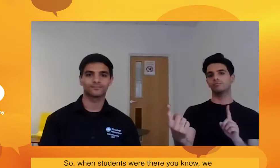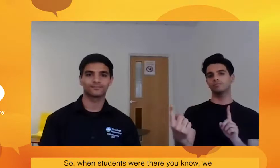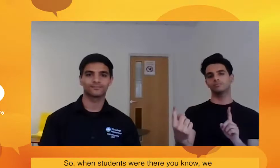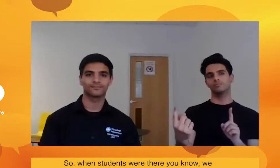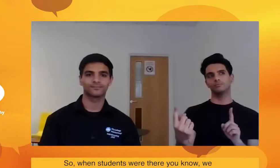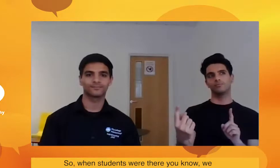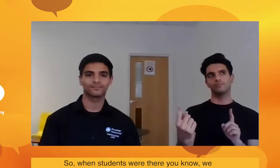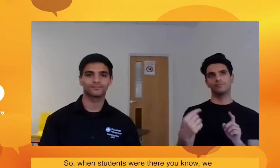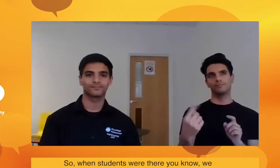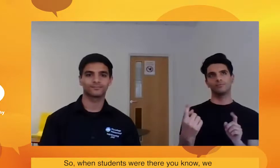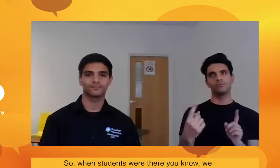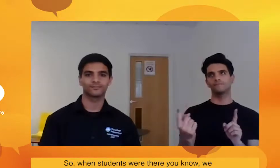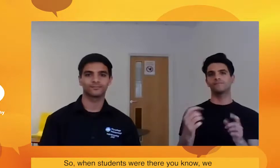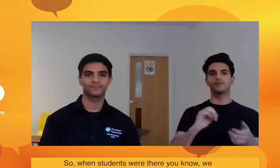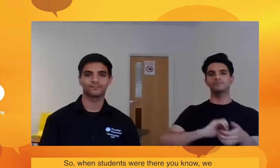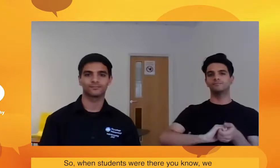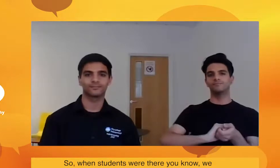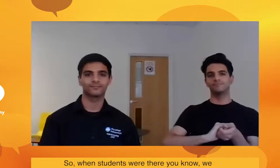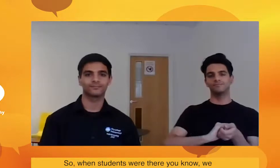when students